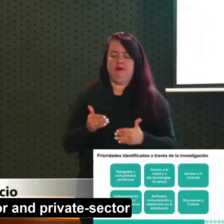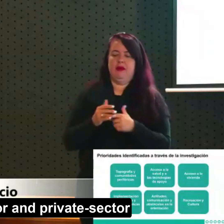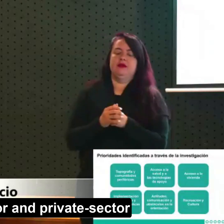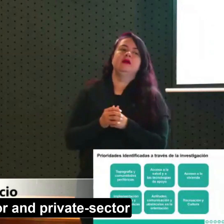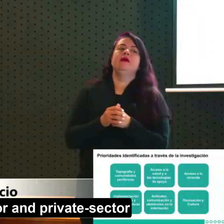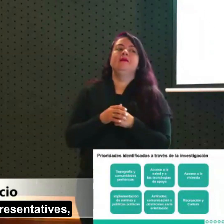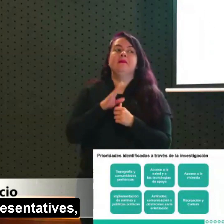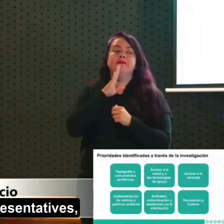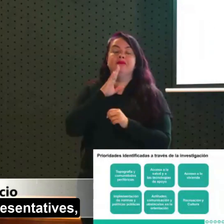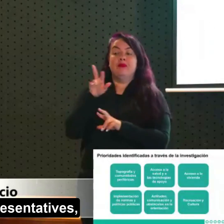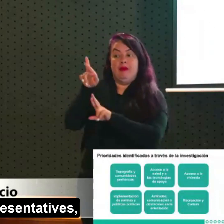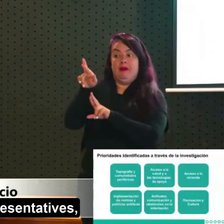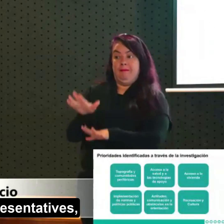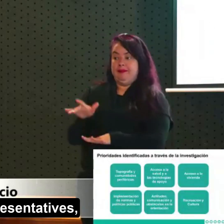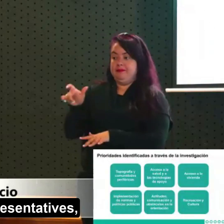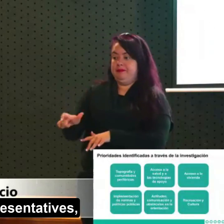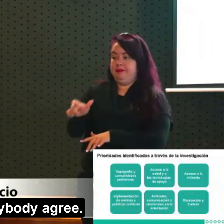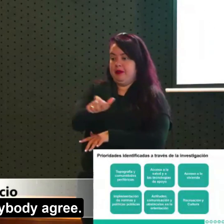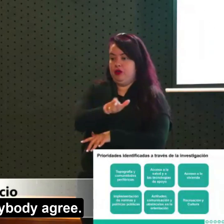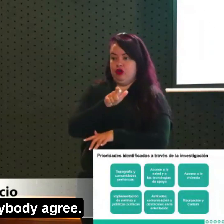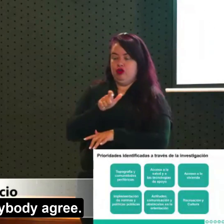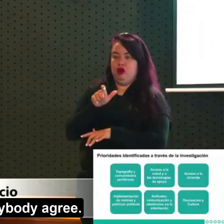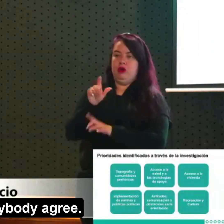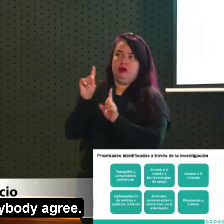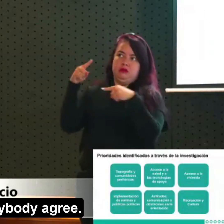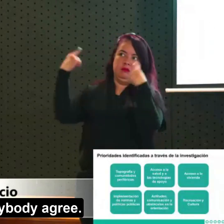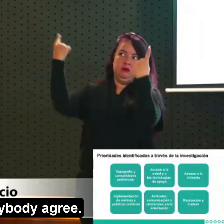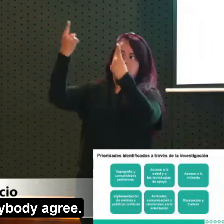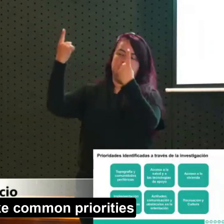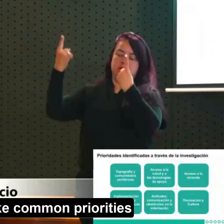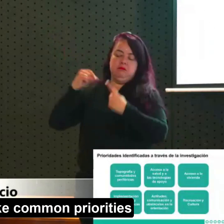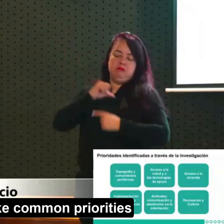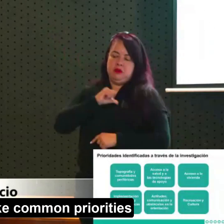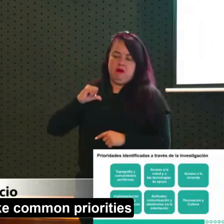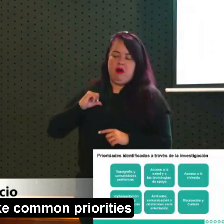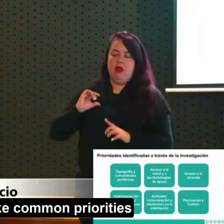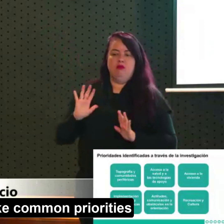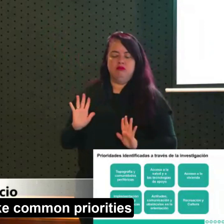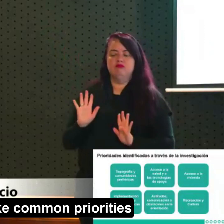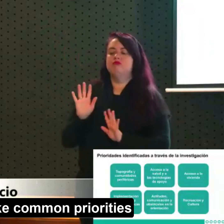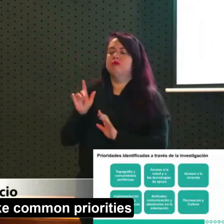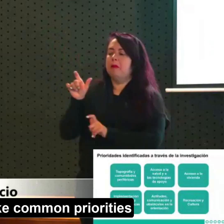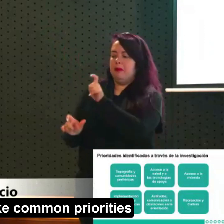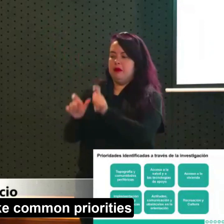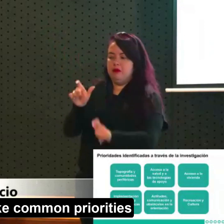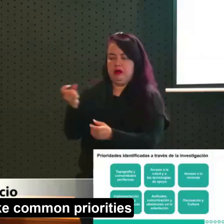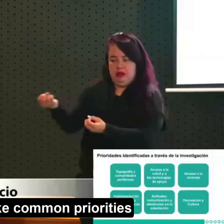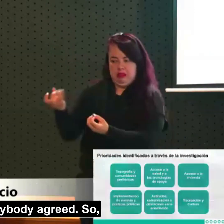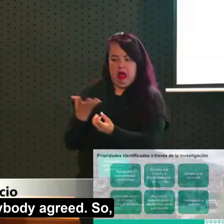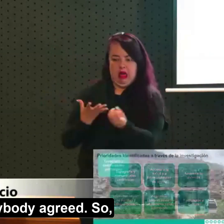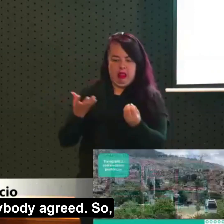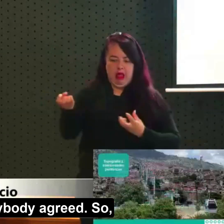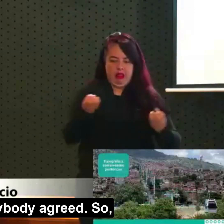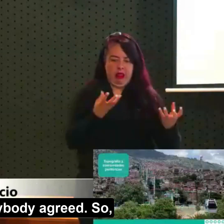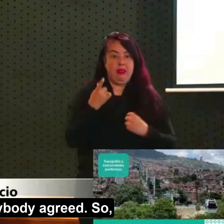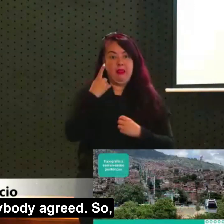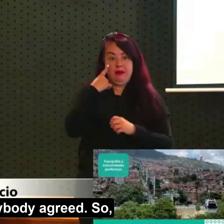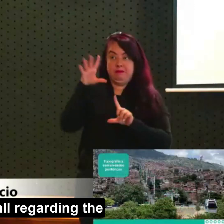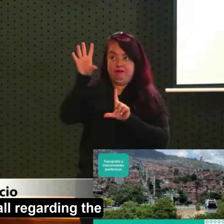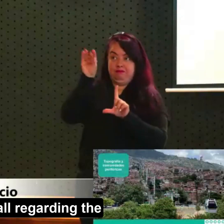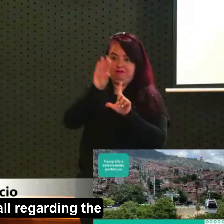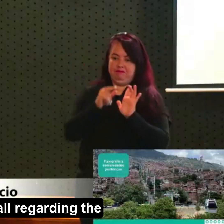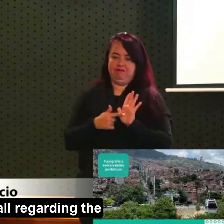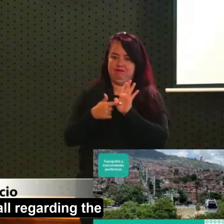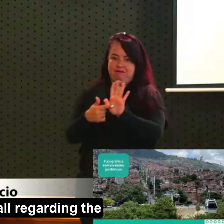public sector, and private sector representatives. Everybody agreed. These are like common priorities that everybody agreed on.